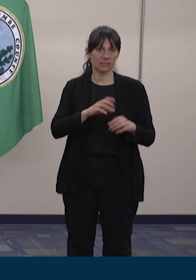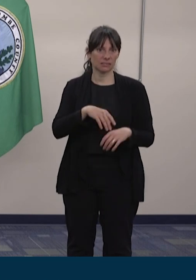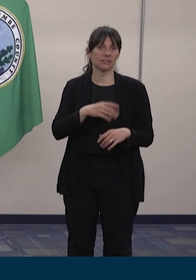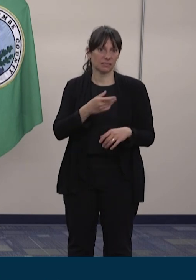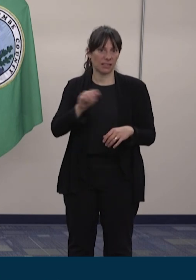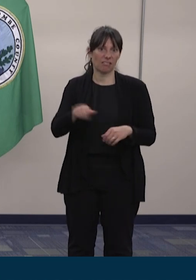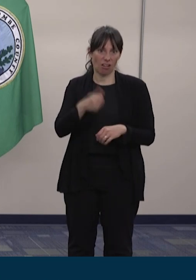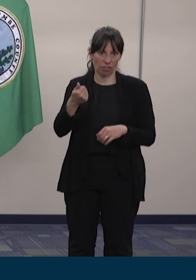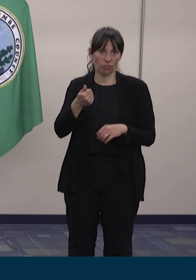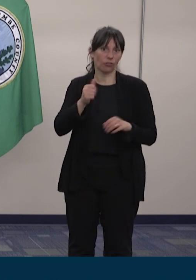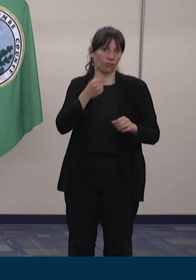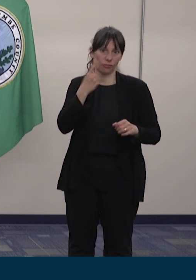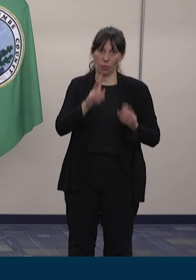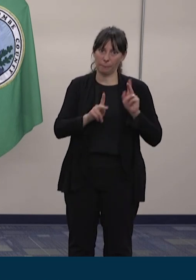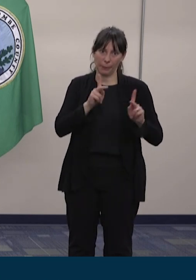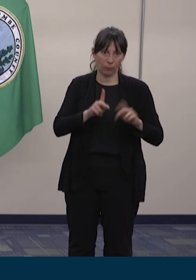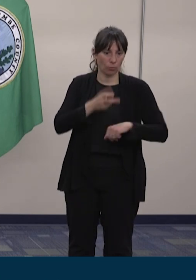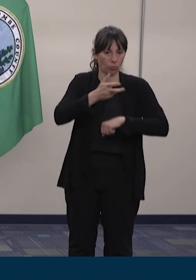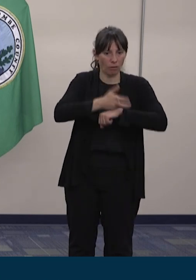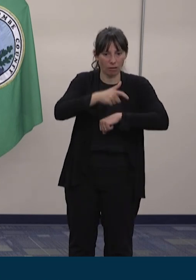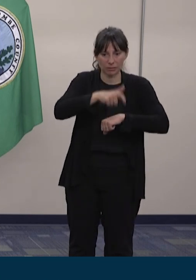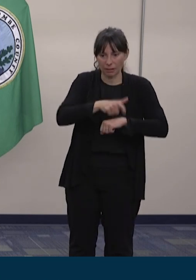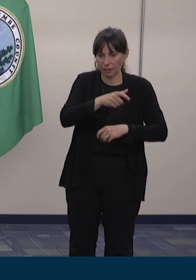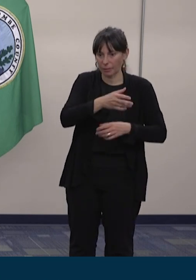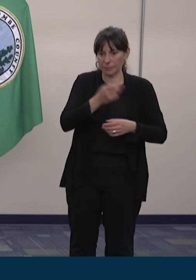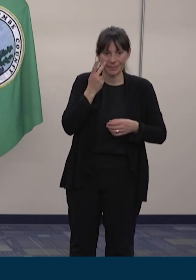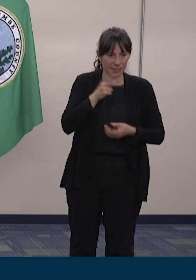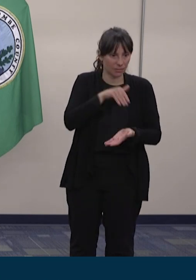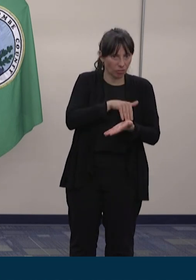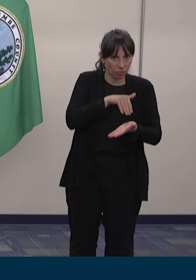más, con menos recursos.